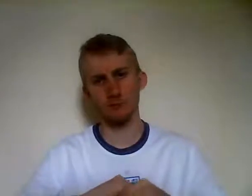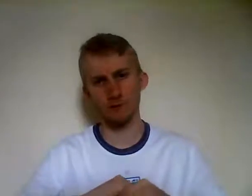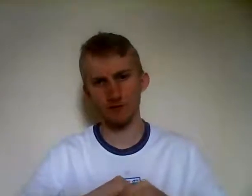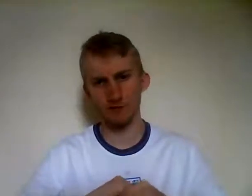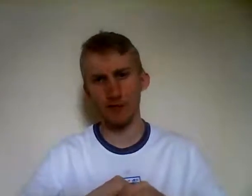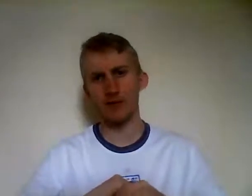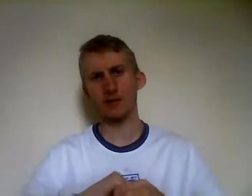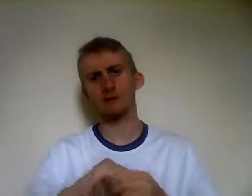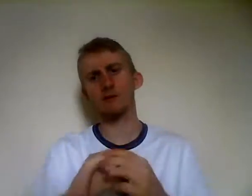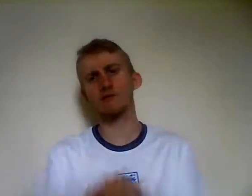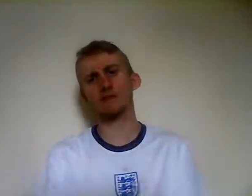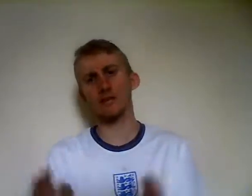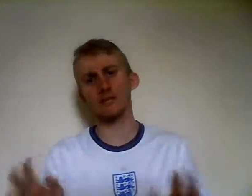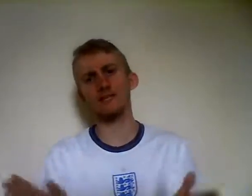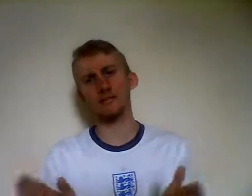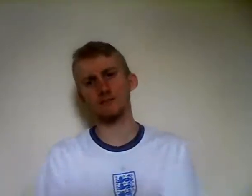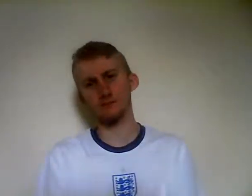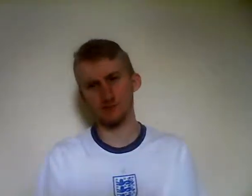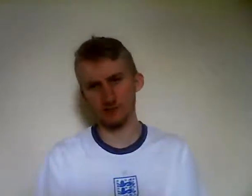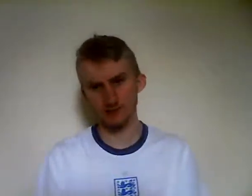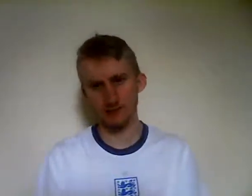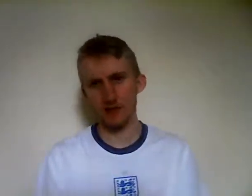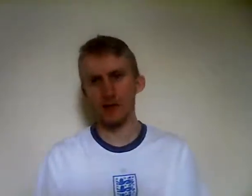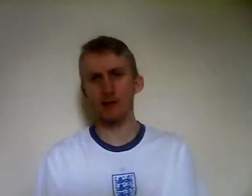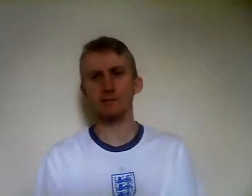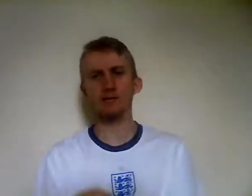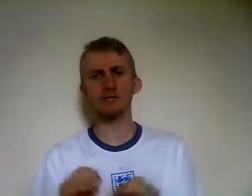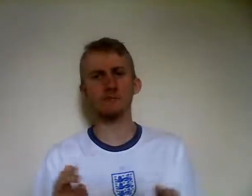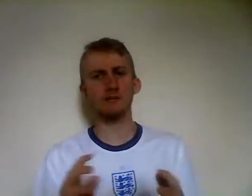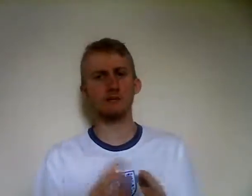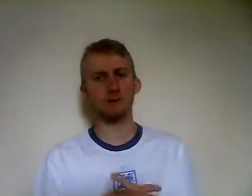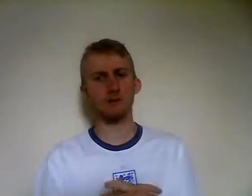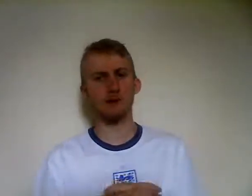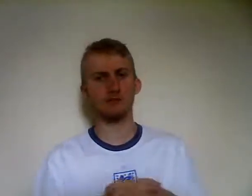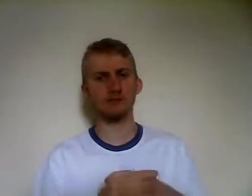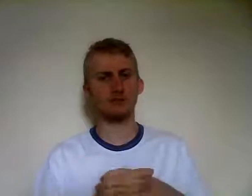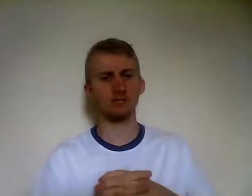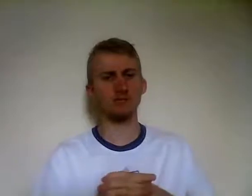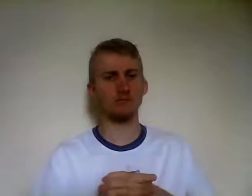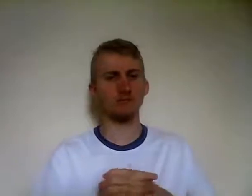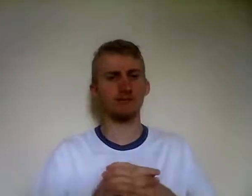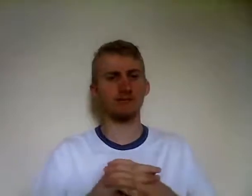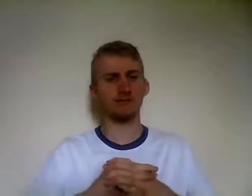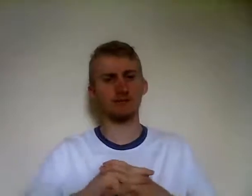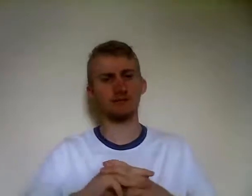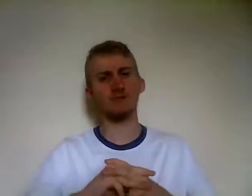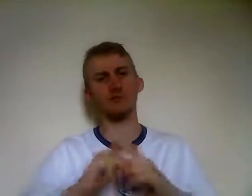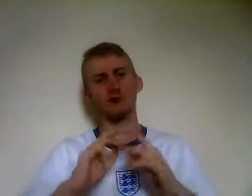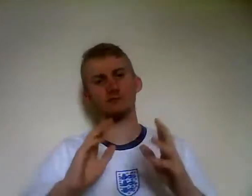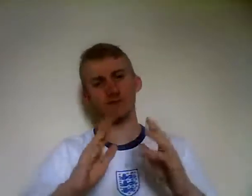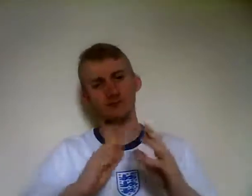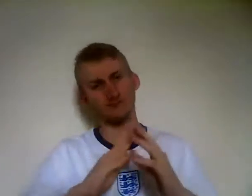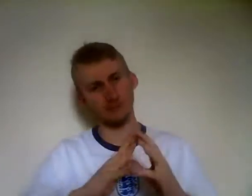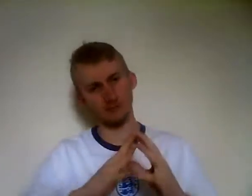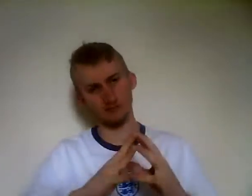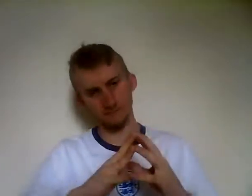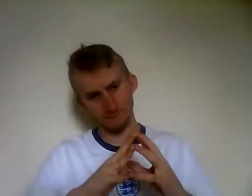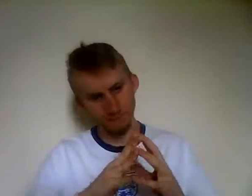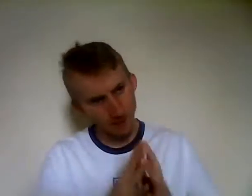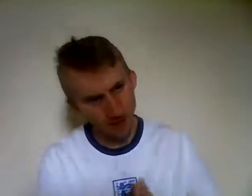12, and Crawley finished 18th in the division and managed to beat the drop after securing the point they needed on the final day of the season.